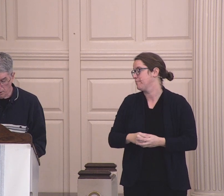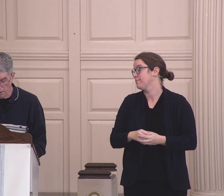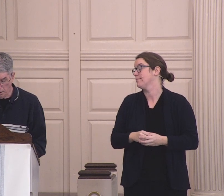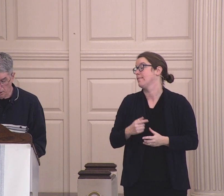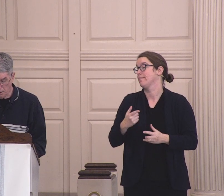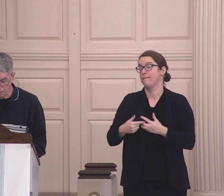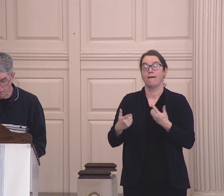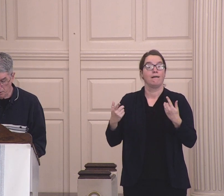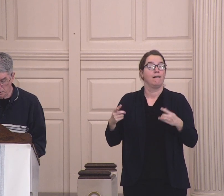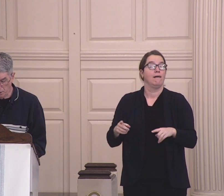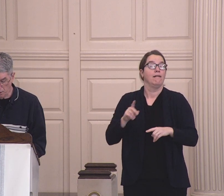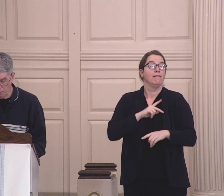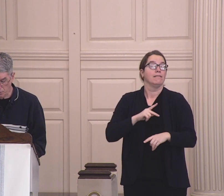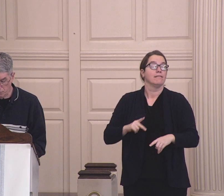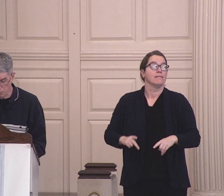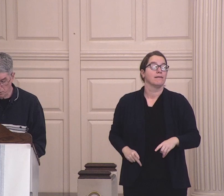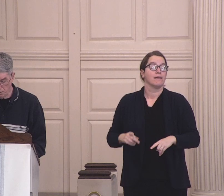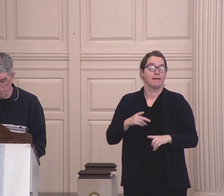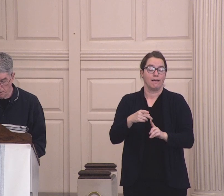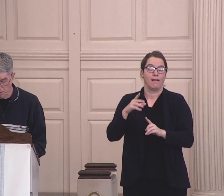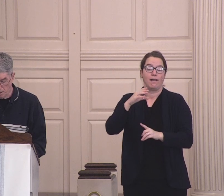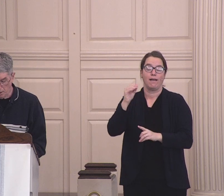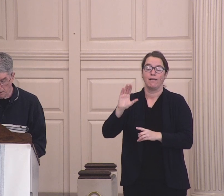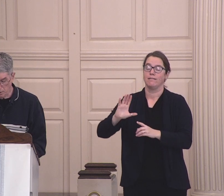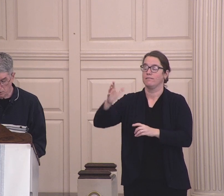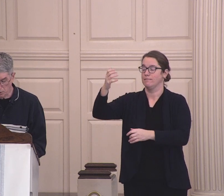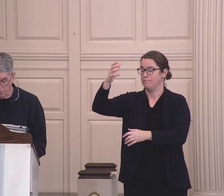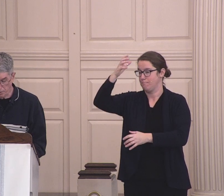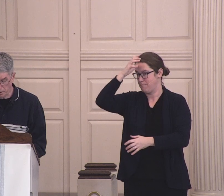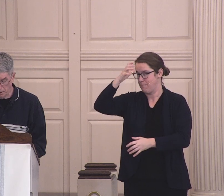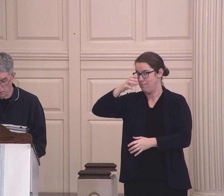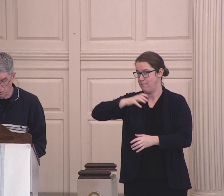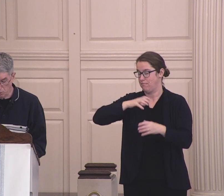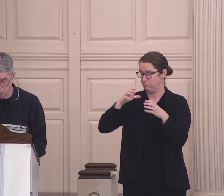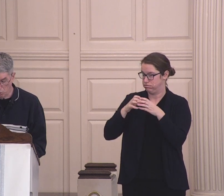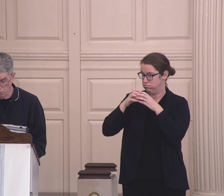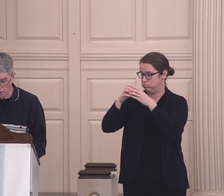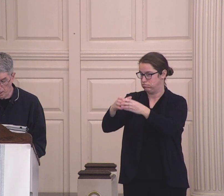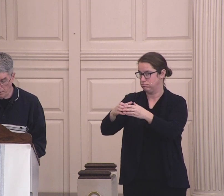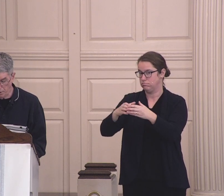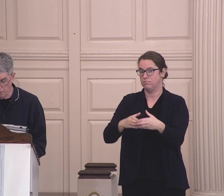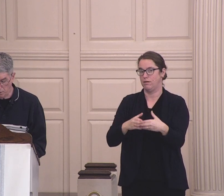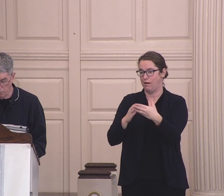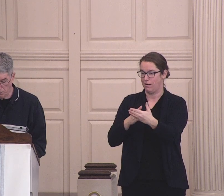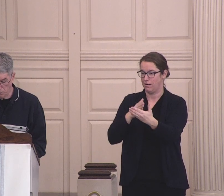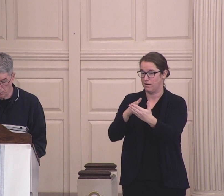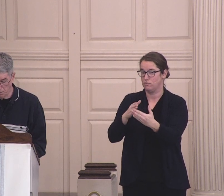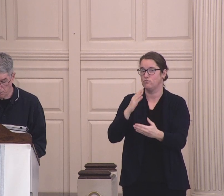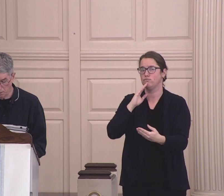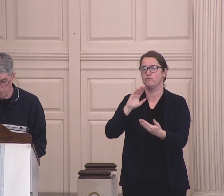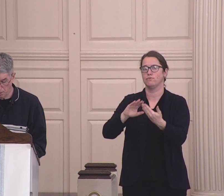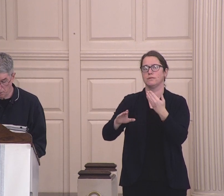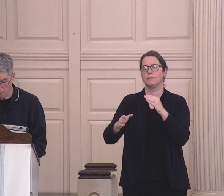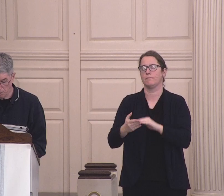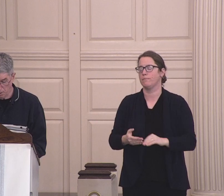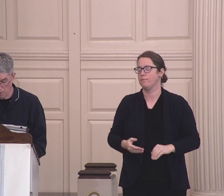Then the king and his men set out for Jerusalem against the Jebusites who inhabited the region.